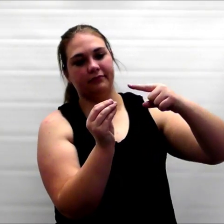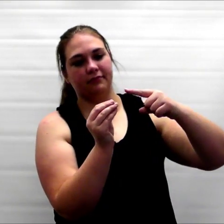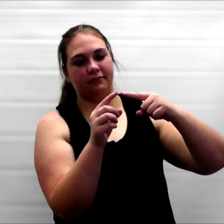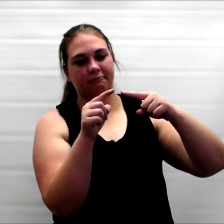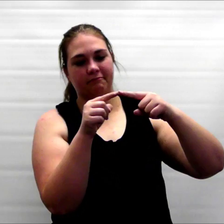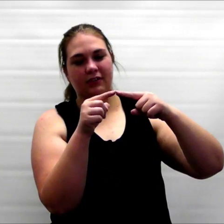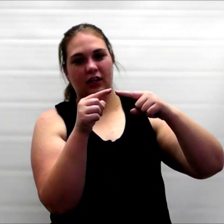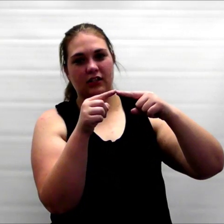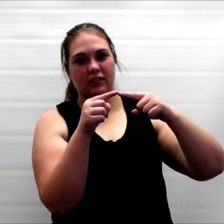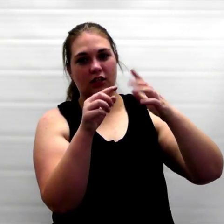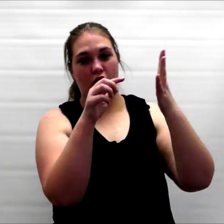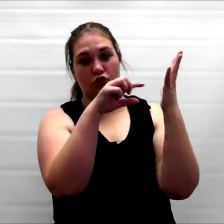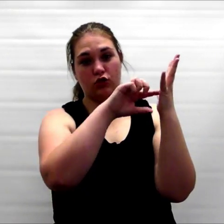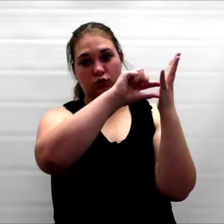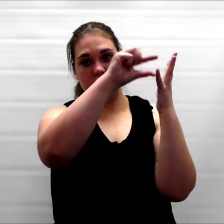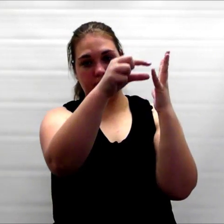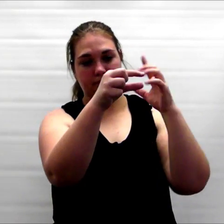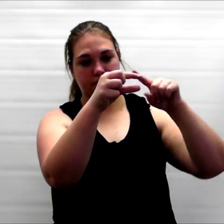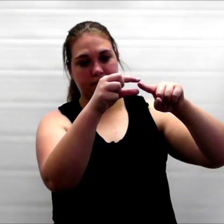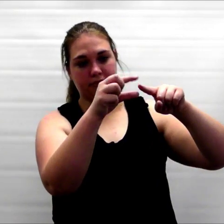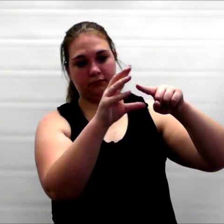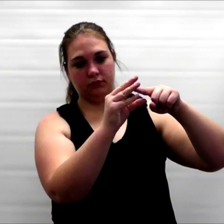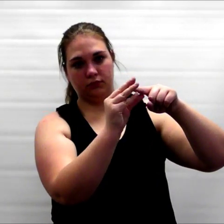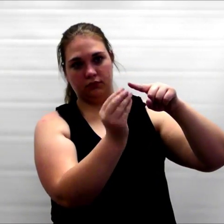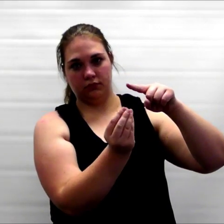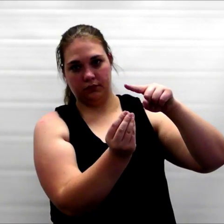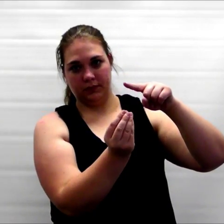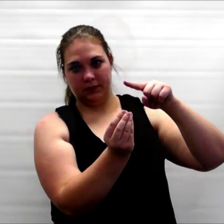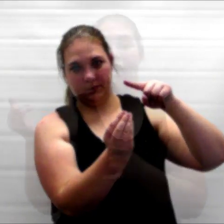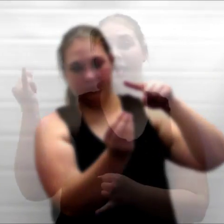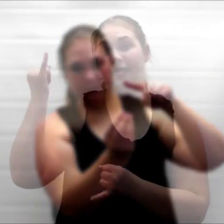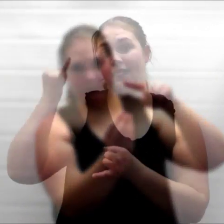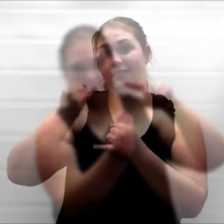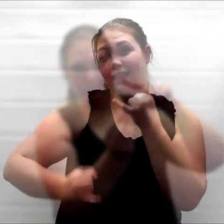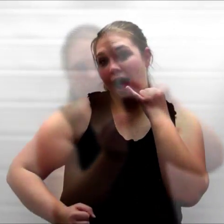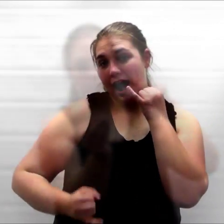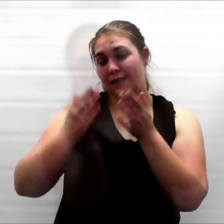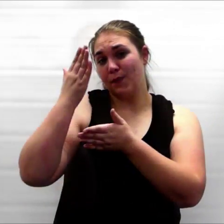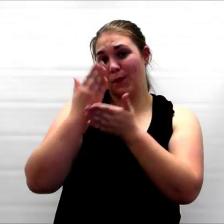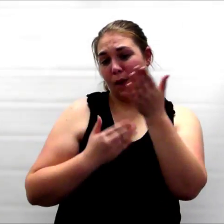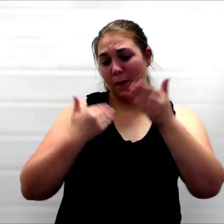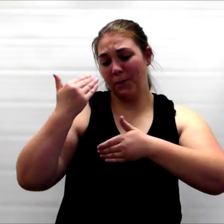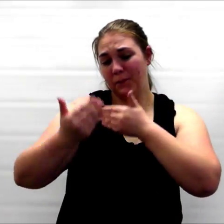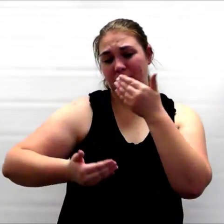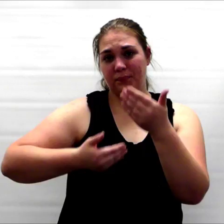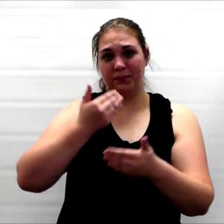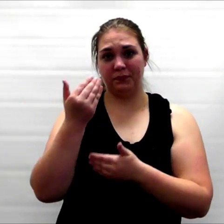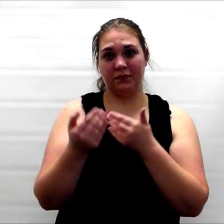Your finger, it's going to be like a tree branch. So the last part of the process